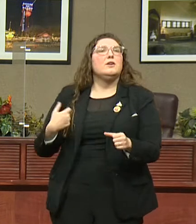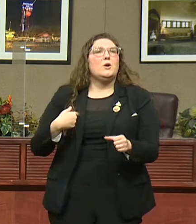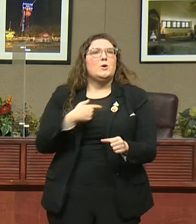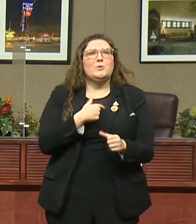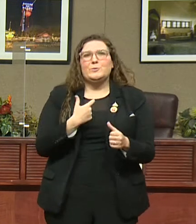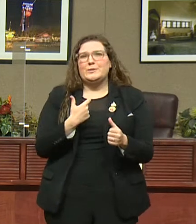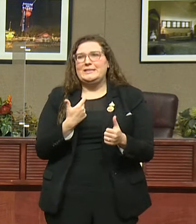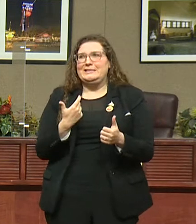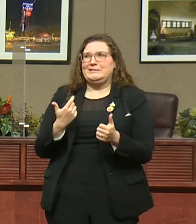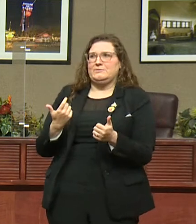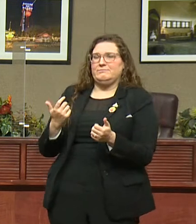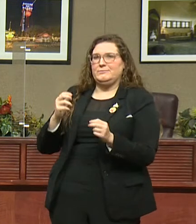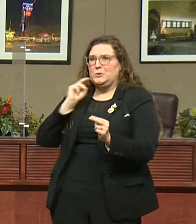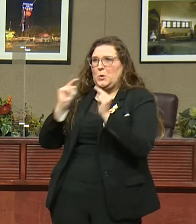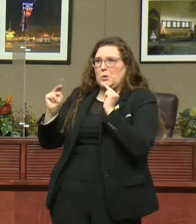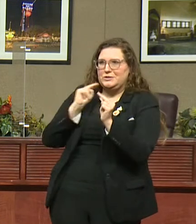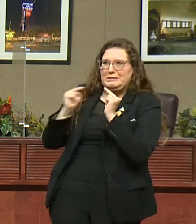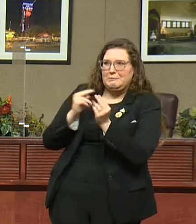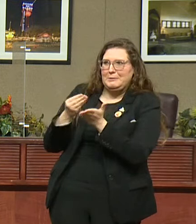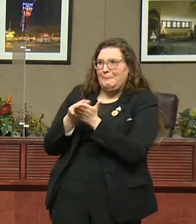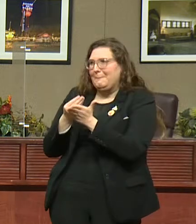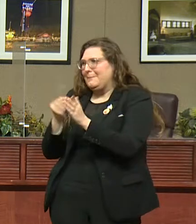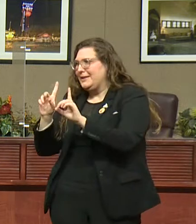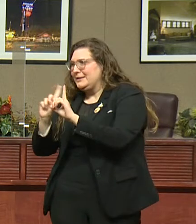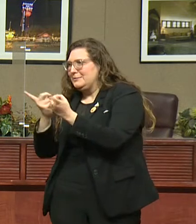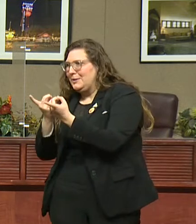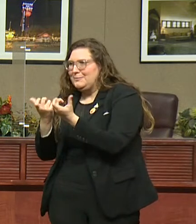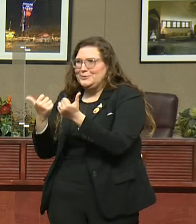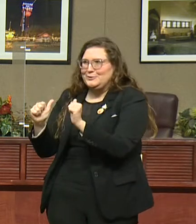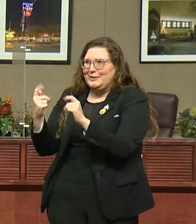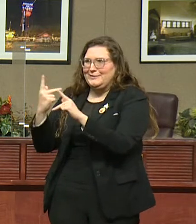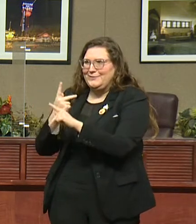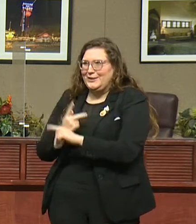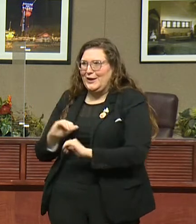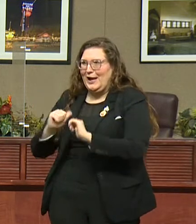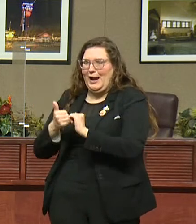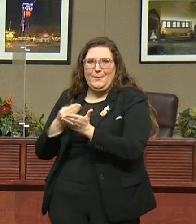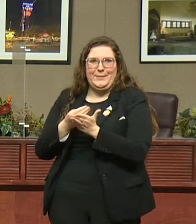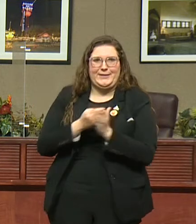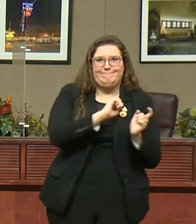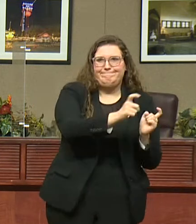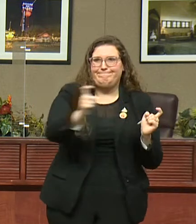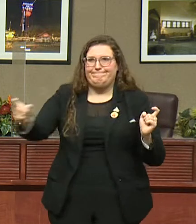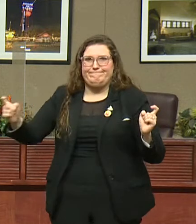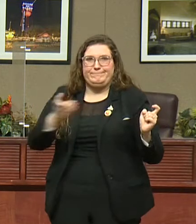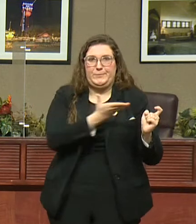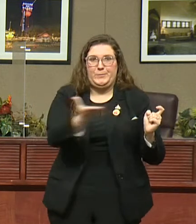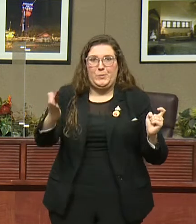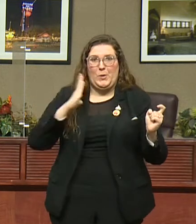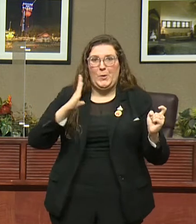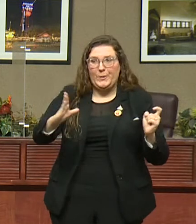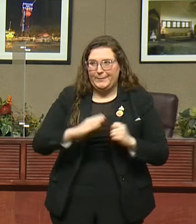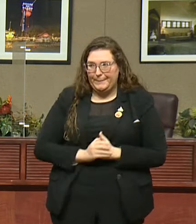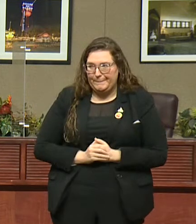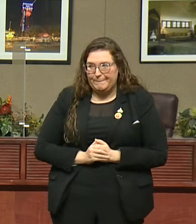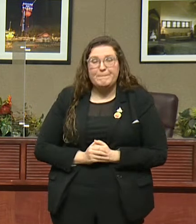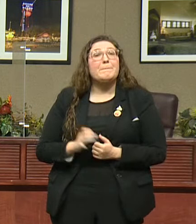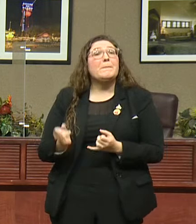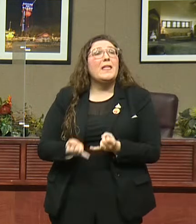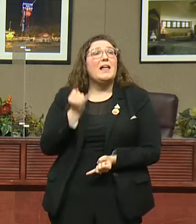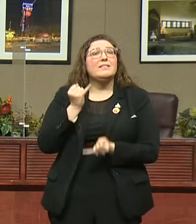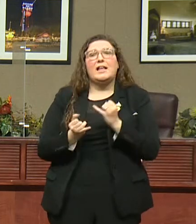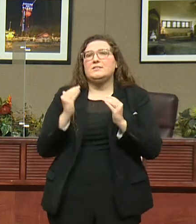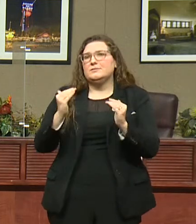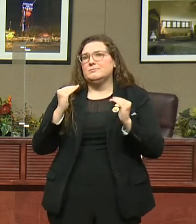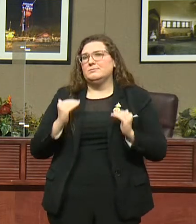Treasury Department, we will figure out exactly how those funds will be administrated. Lastly, I also want to acknowledge give you an